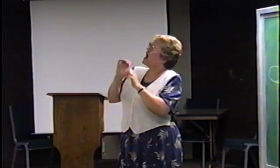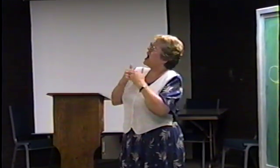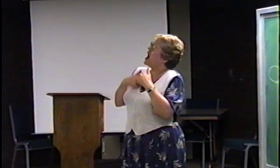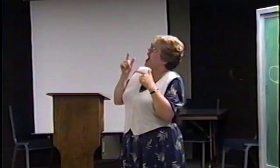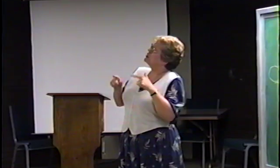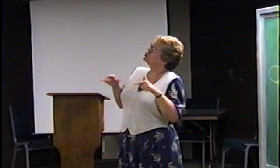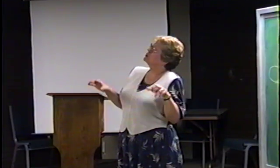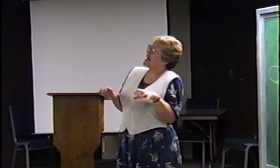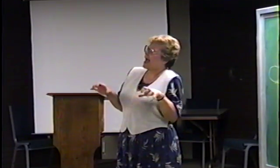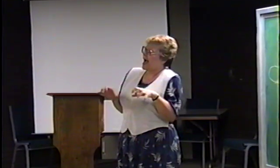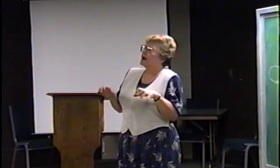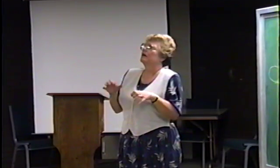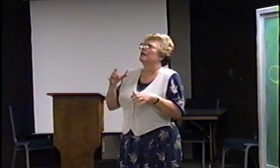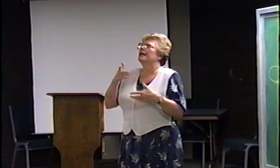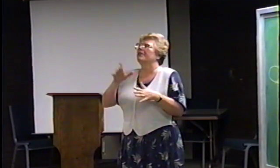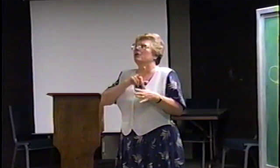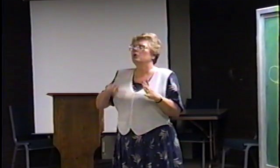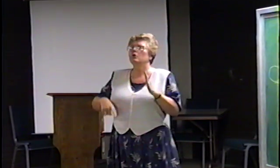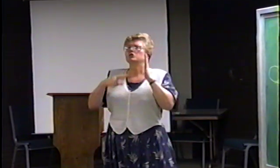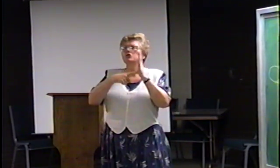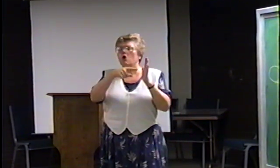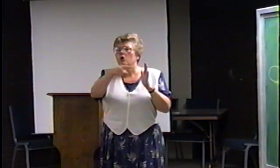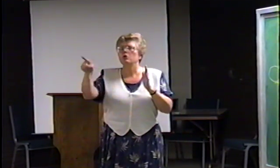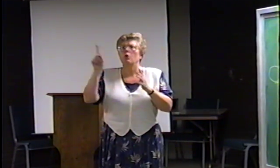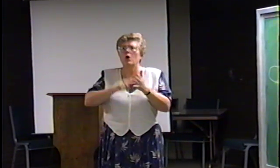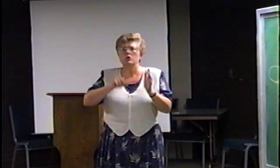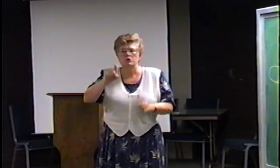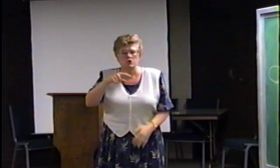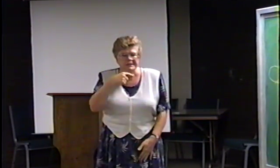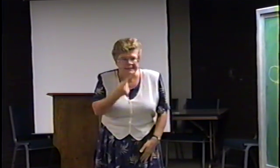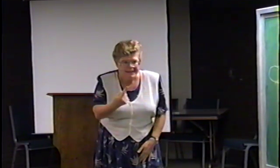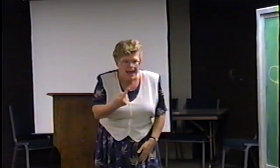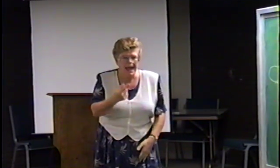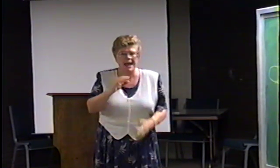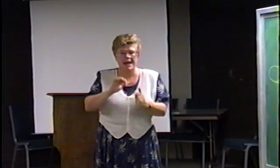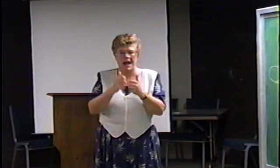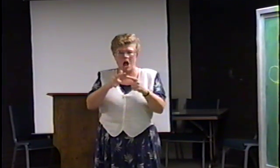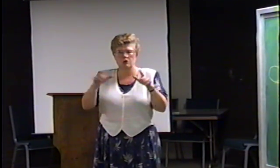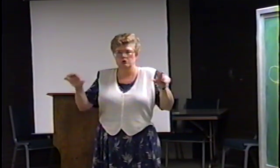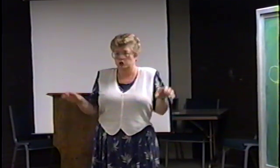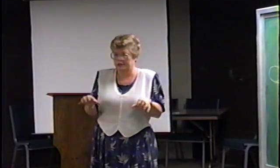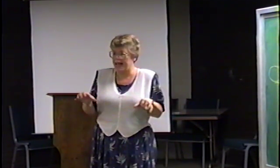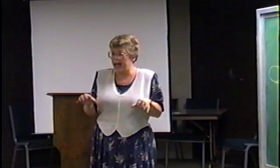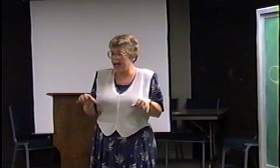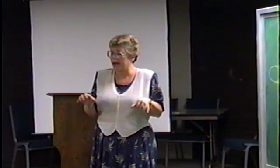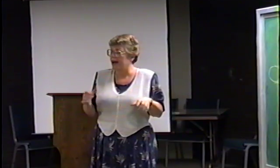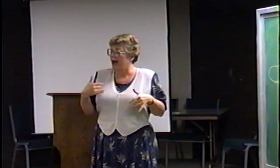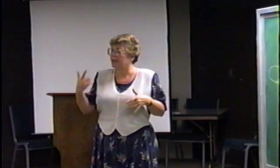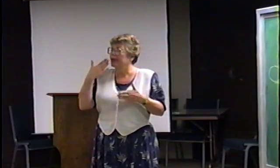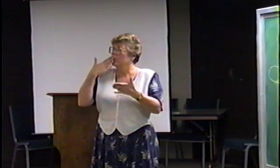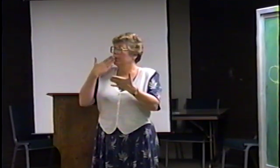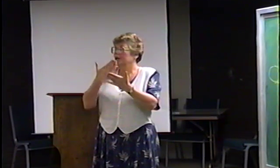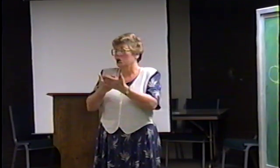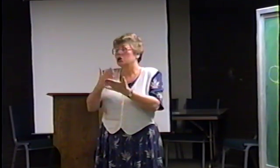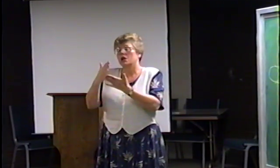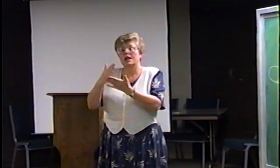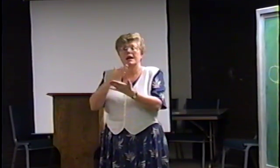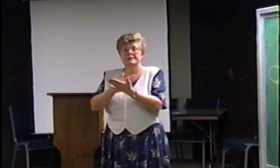That's how I should act. Let the Lord show you what you can say, how you can act. I think it would be a good